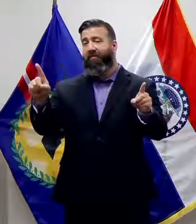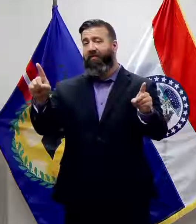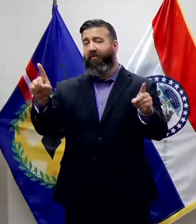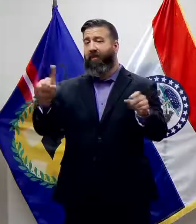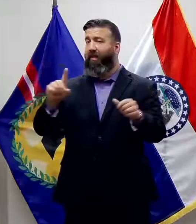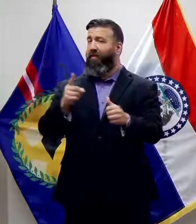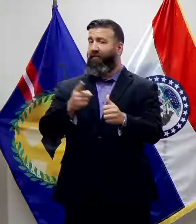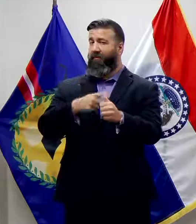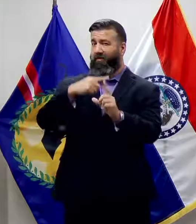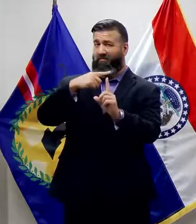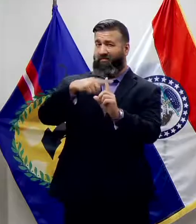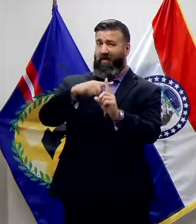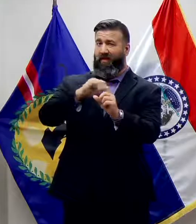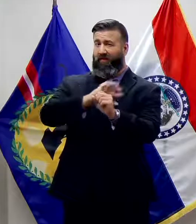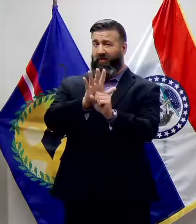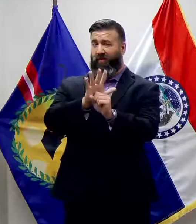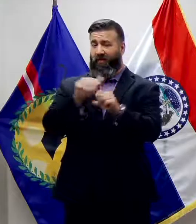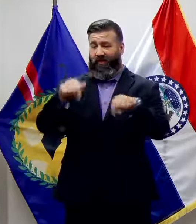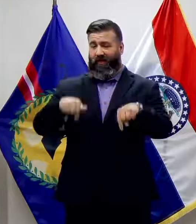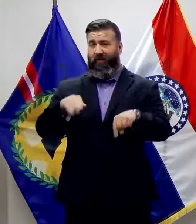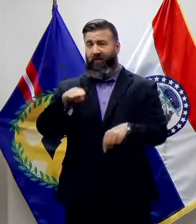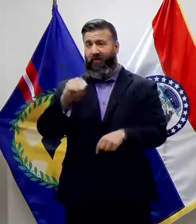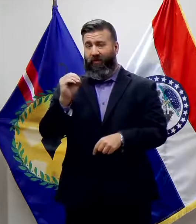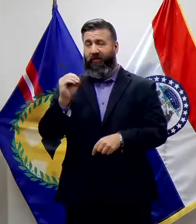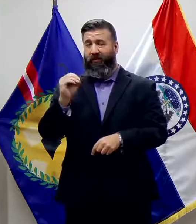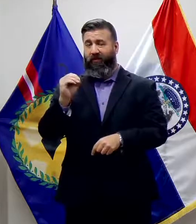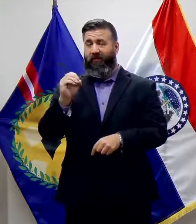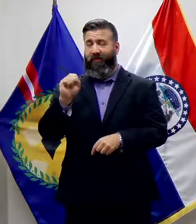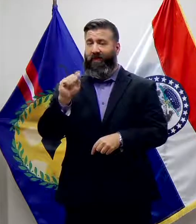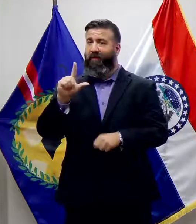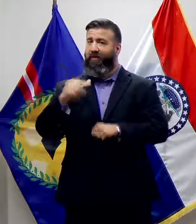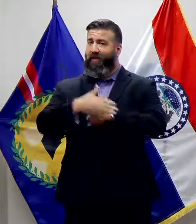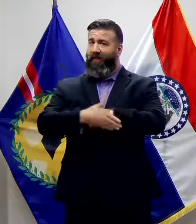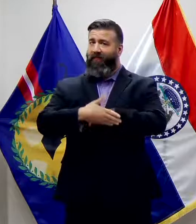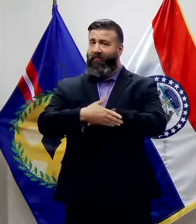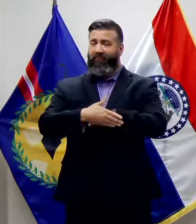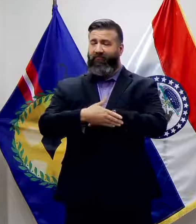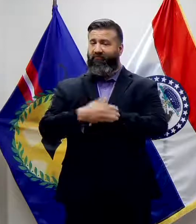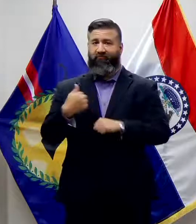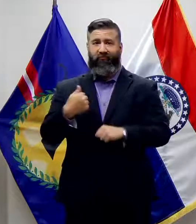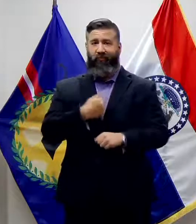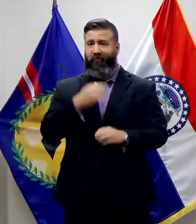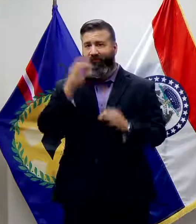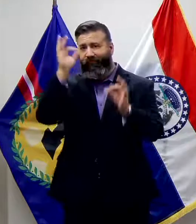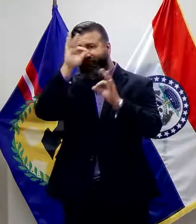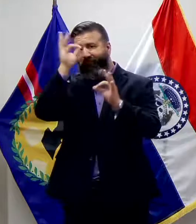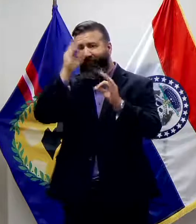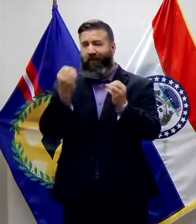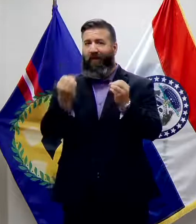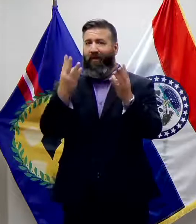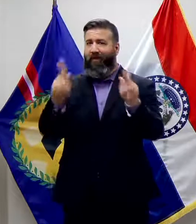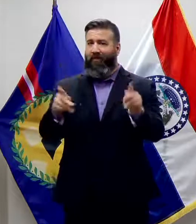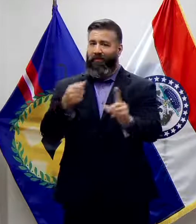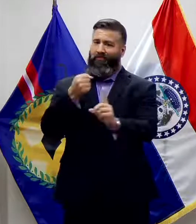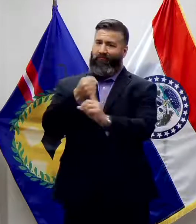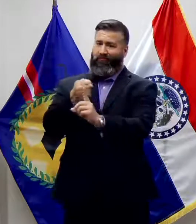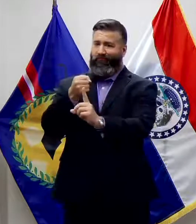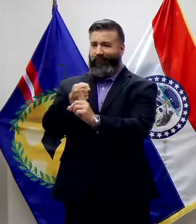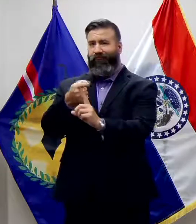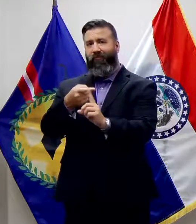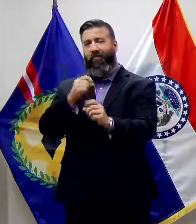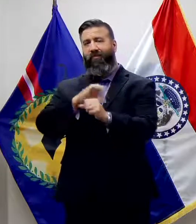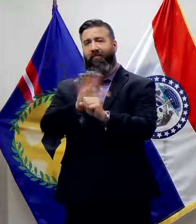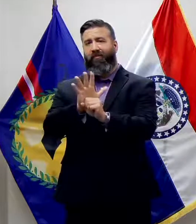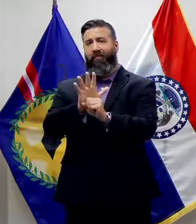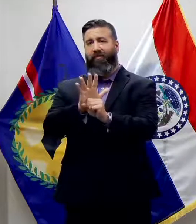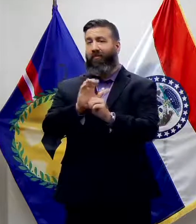that the first case of COVID-19 in Missouri was here in St. Louis County, none of us knew how many lives would be impacted by this virus